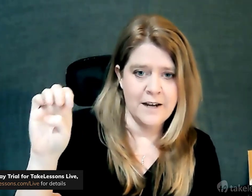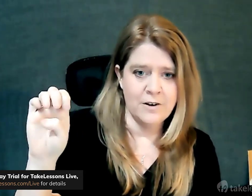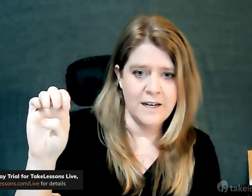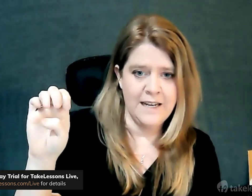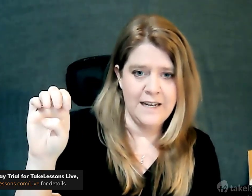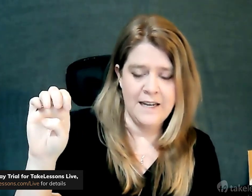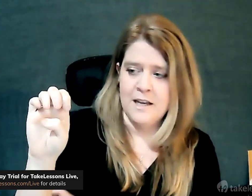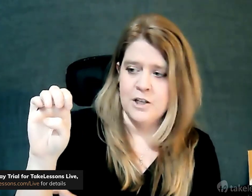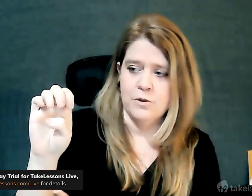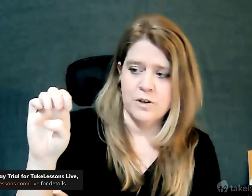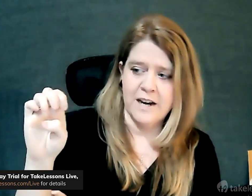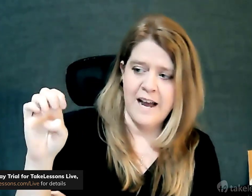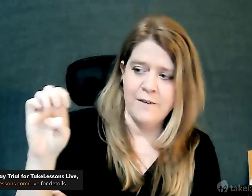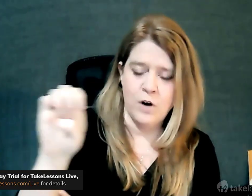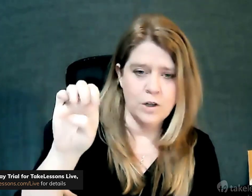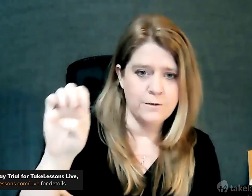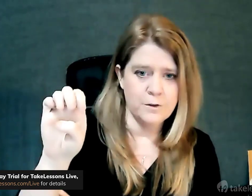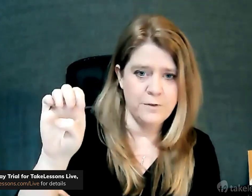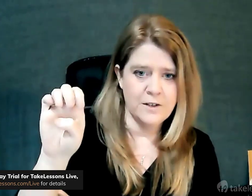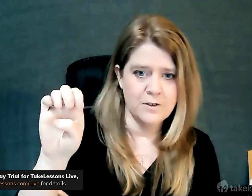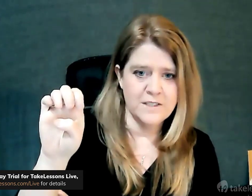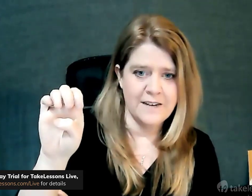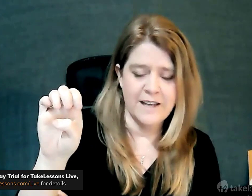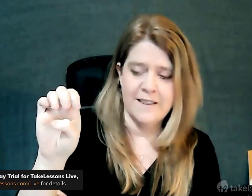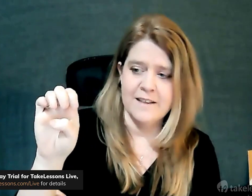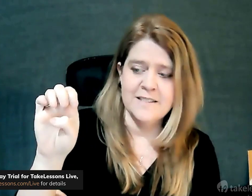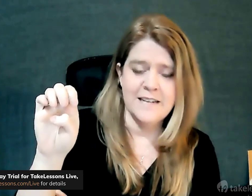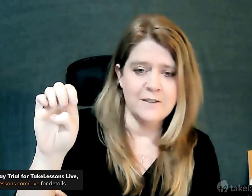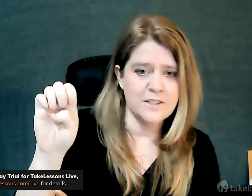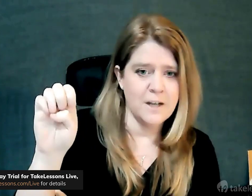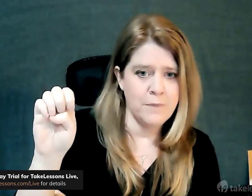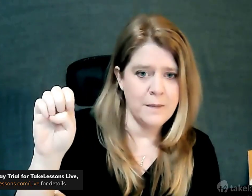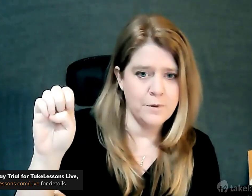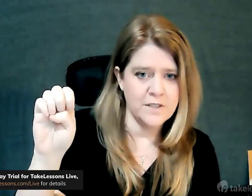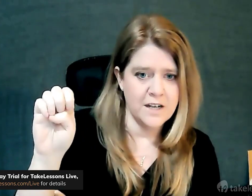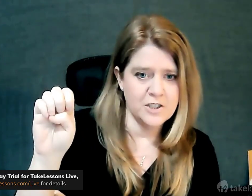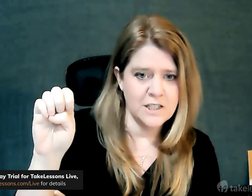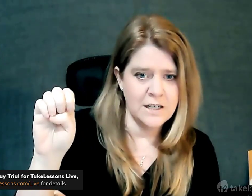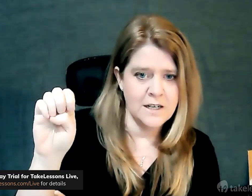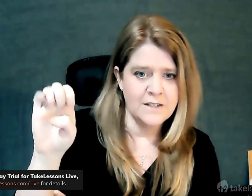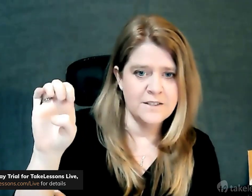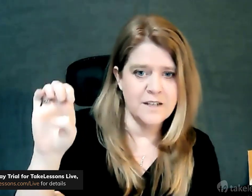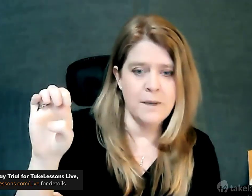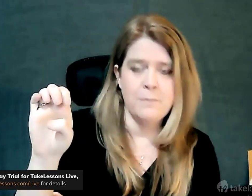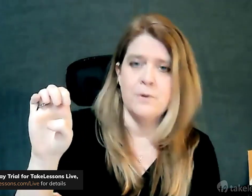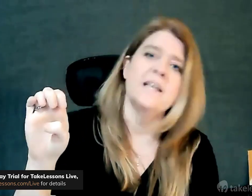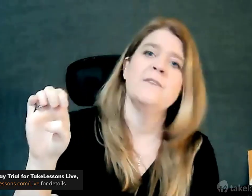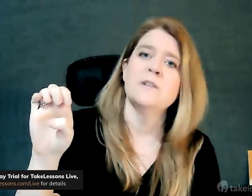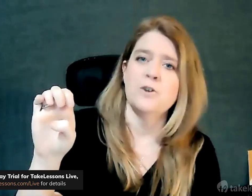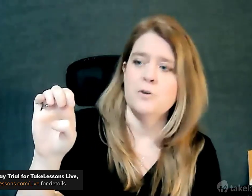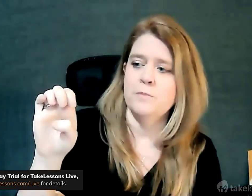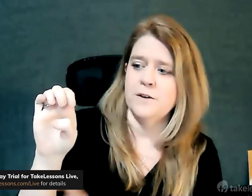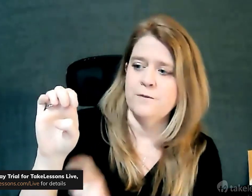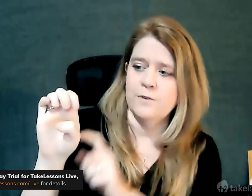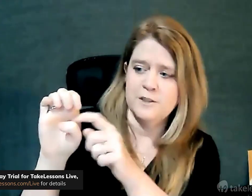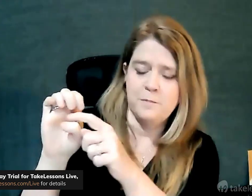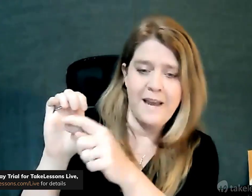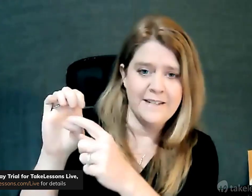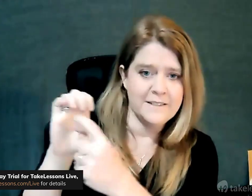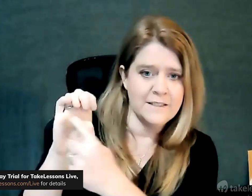E, you are going to have all of your fingers down like this. Now, some people touch it. Some people leave a little bit of space